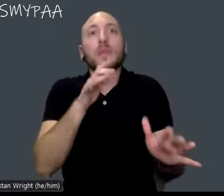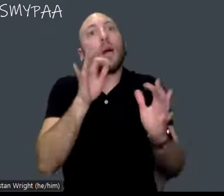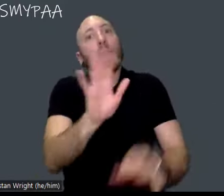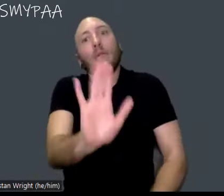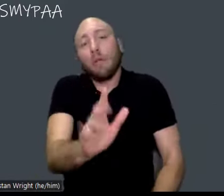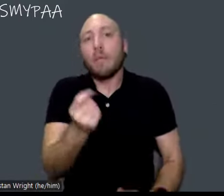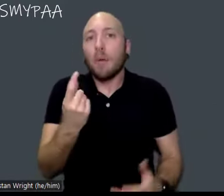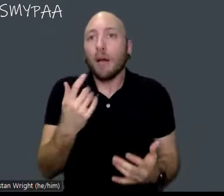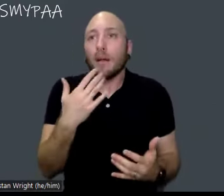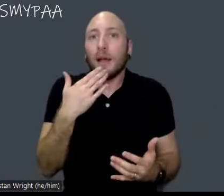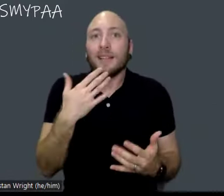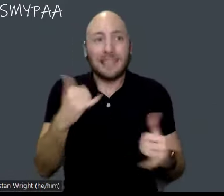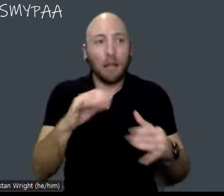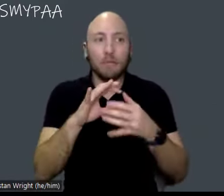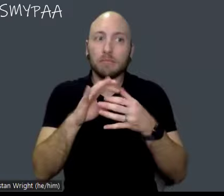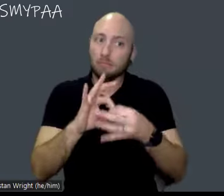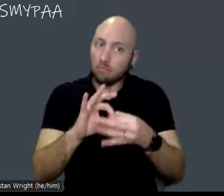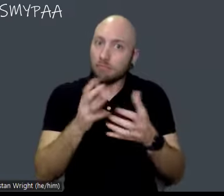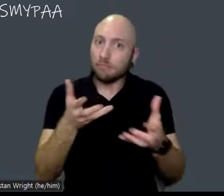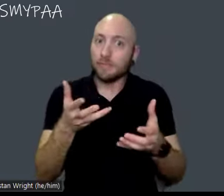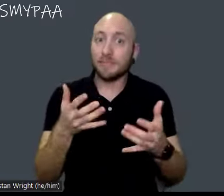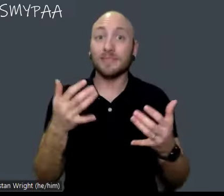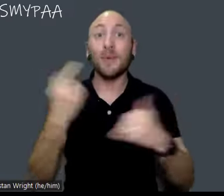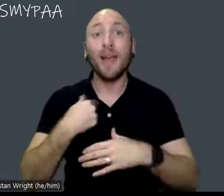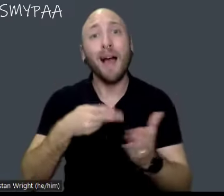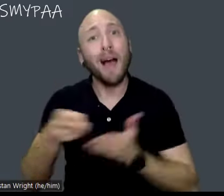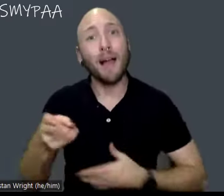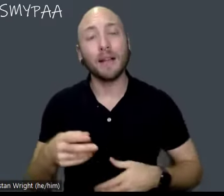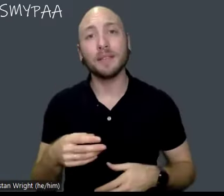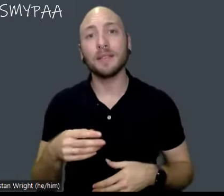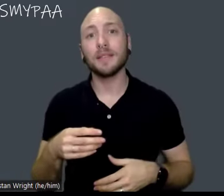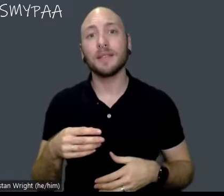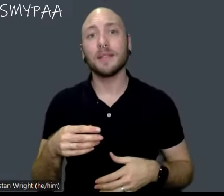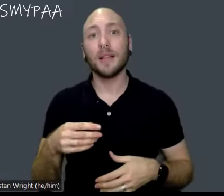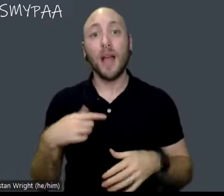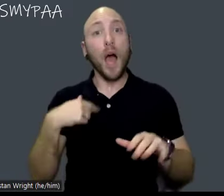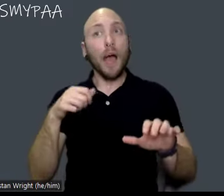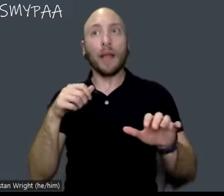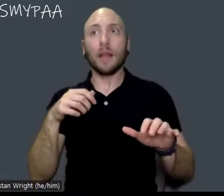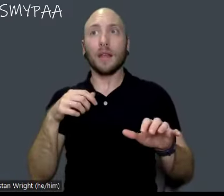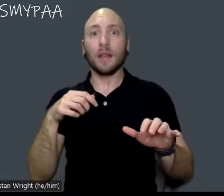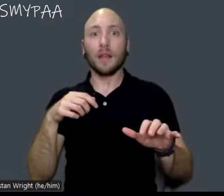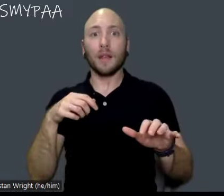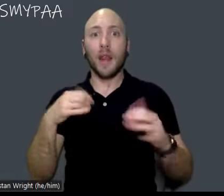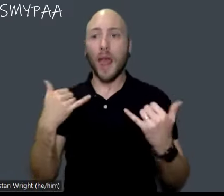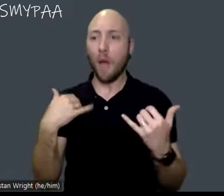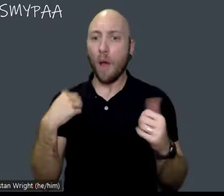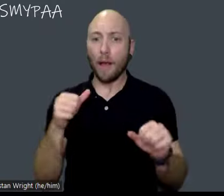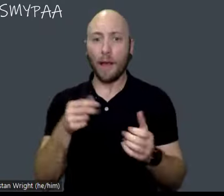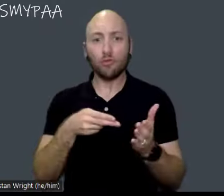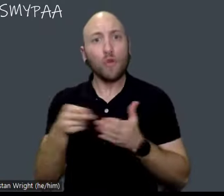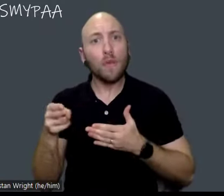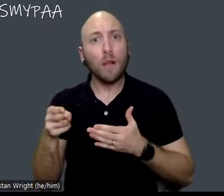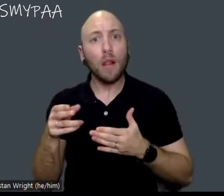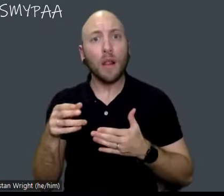it. Today I can be honest, I can be right, I can be true. And today